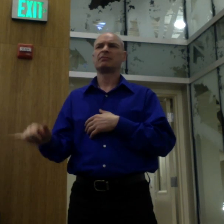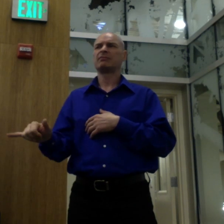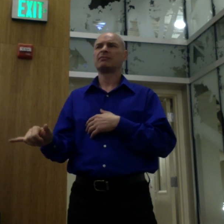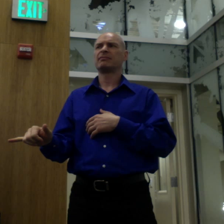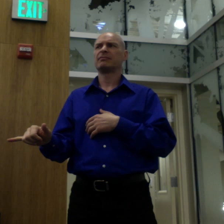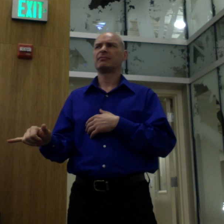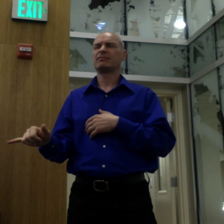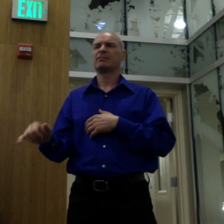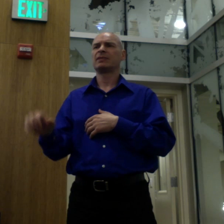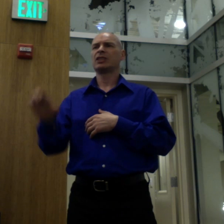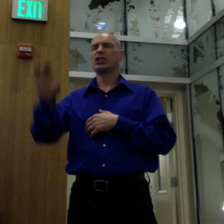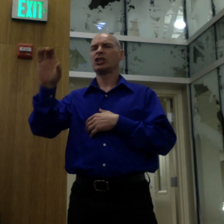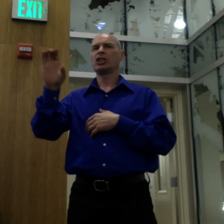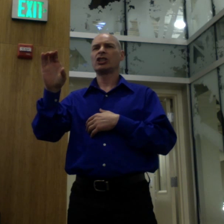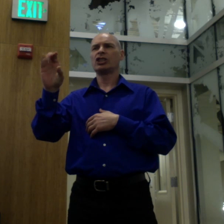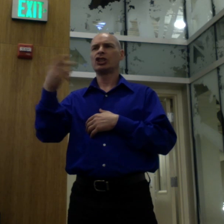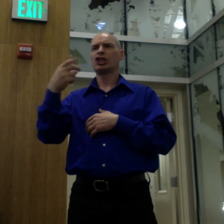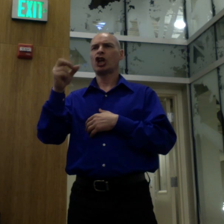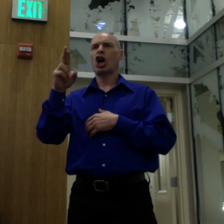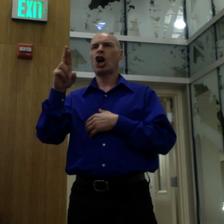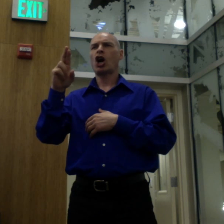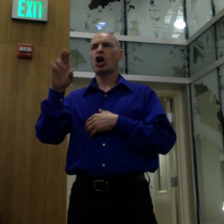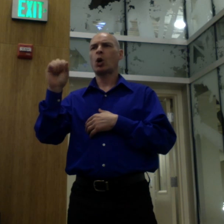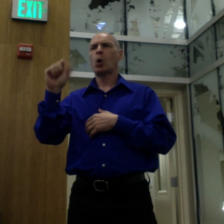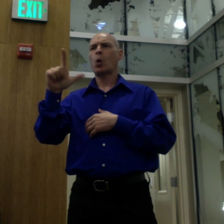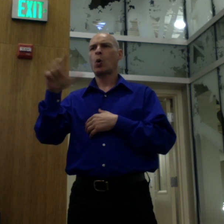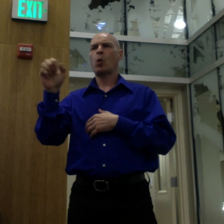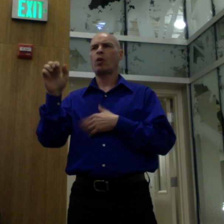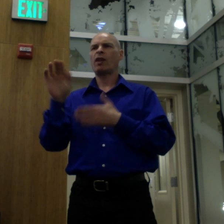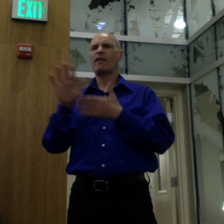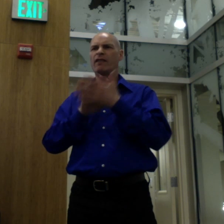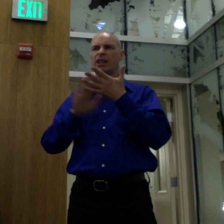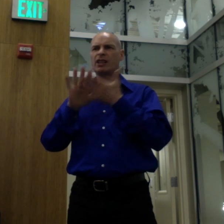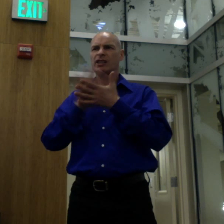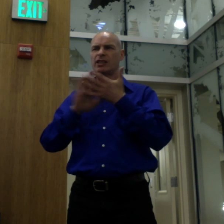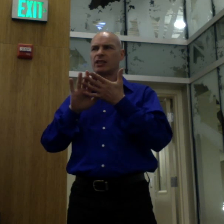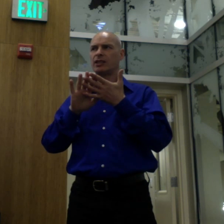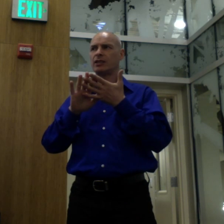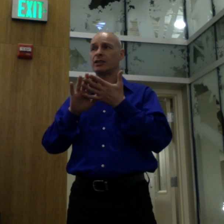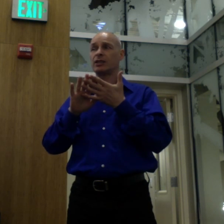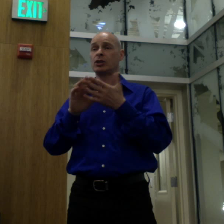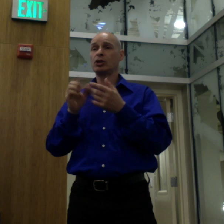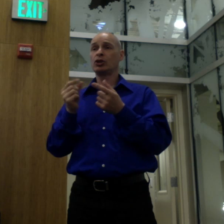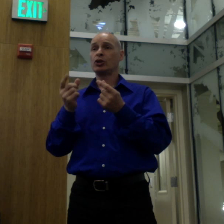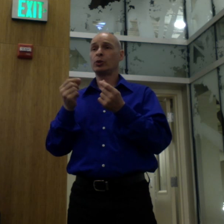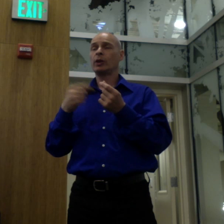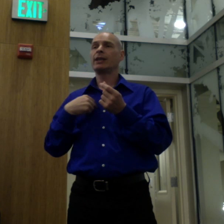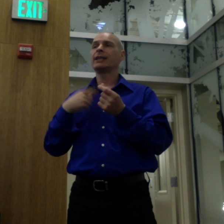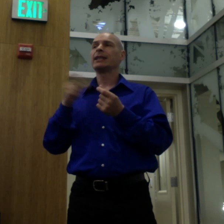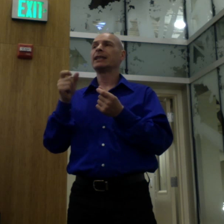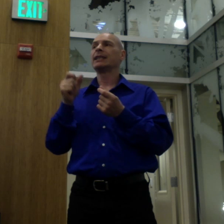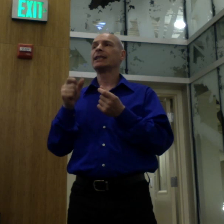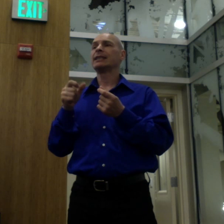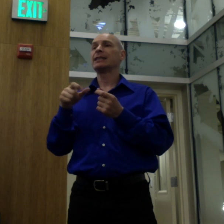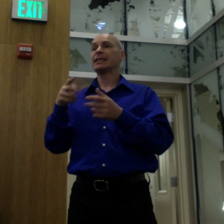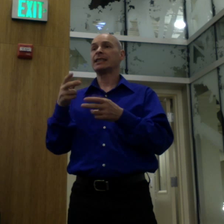It's a charcoal filter. So an old trick is to keep the charcoal filter in the